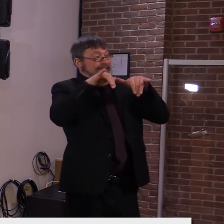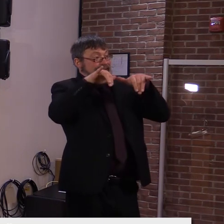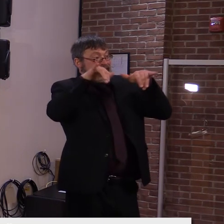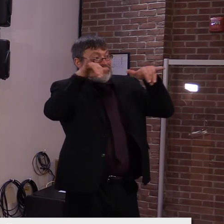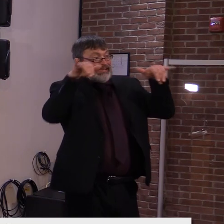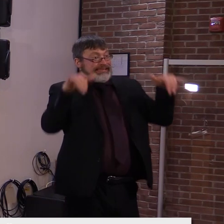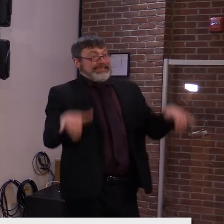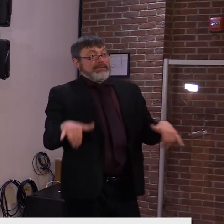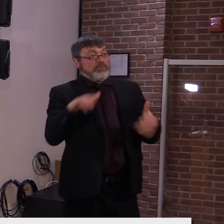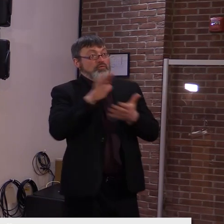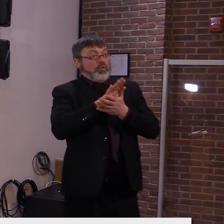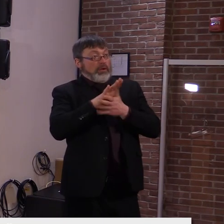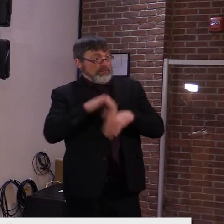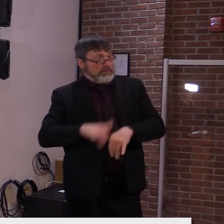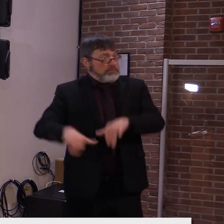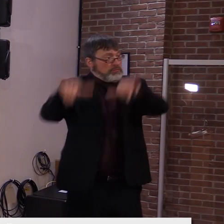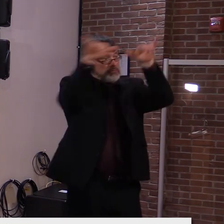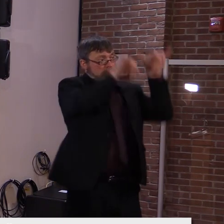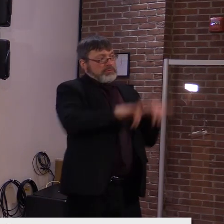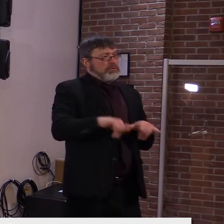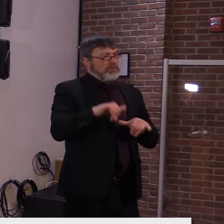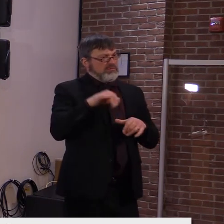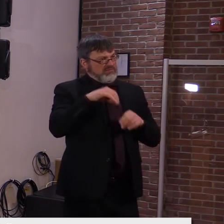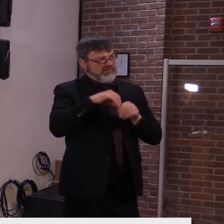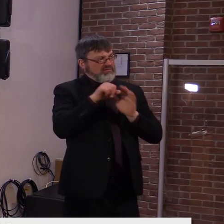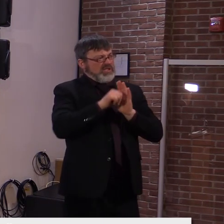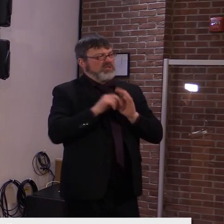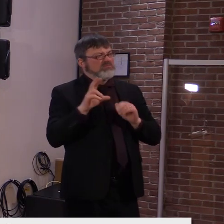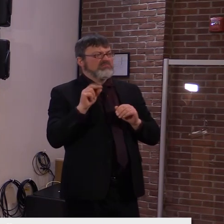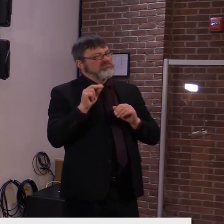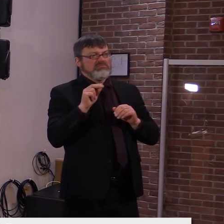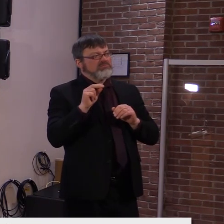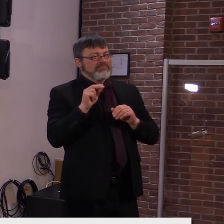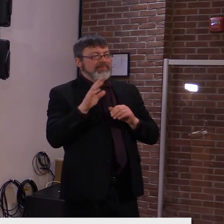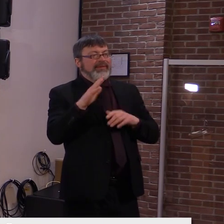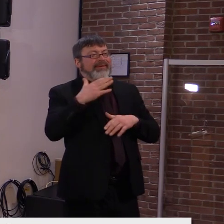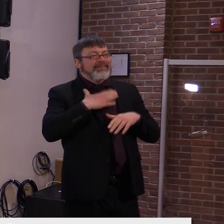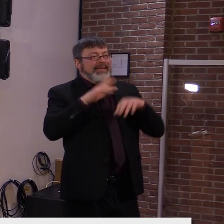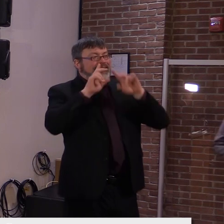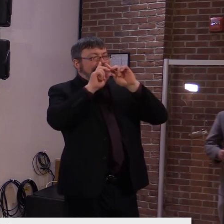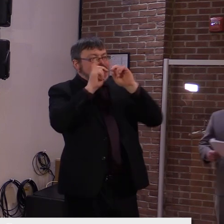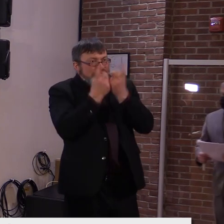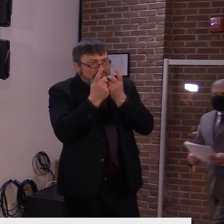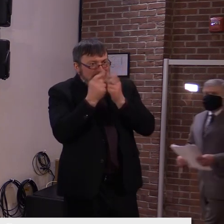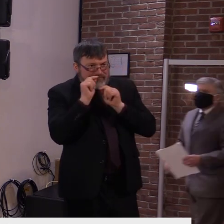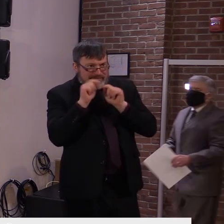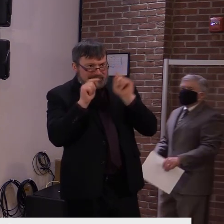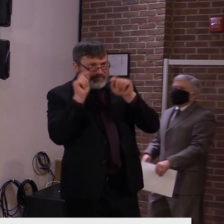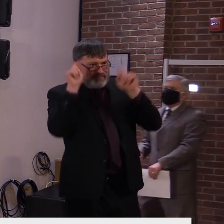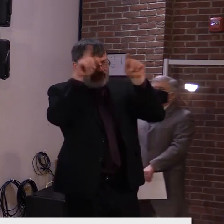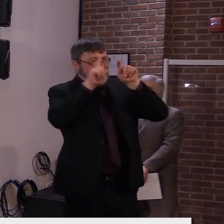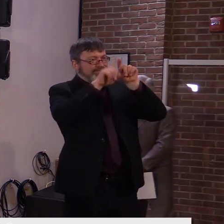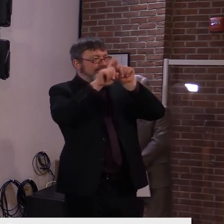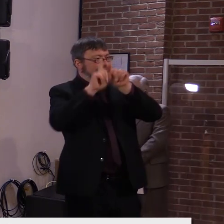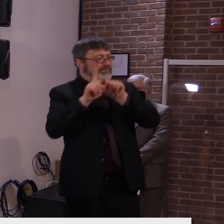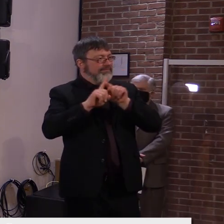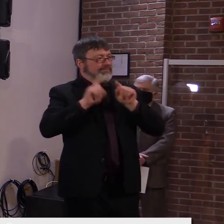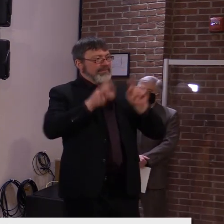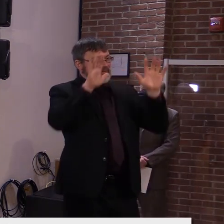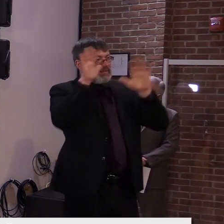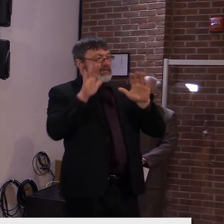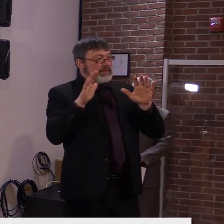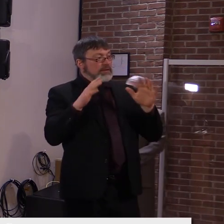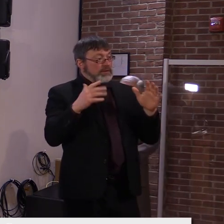the country, and they're all individual. And so we can advocate, we can provide